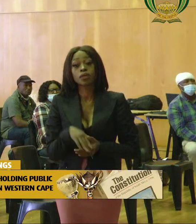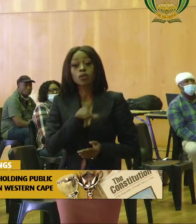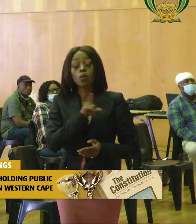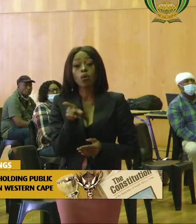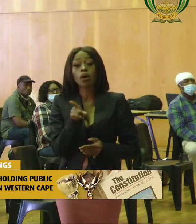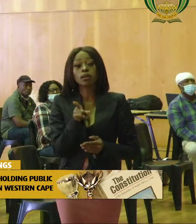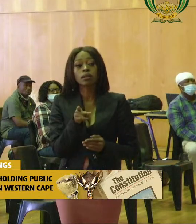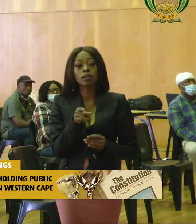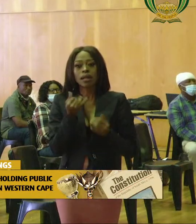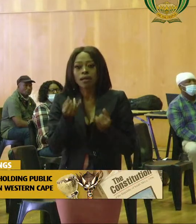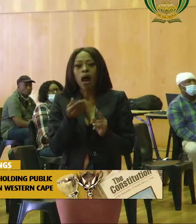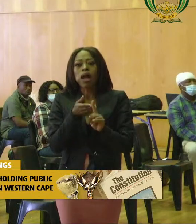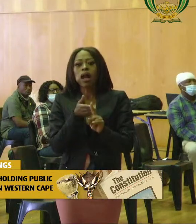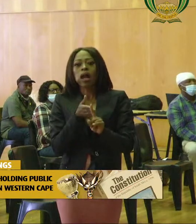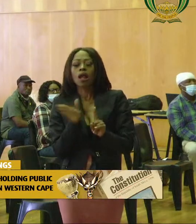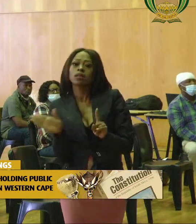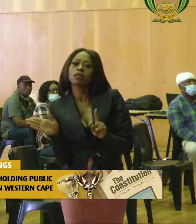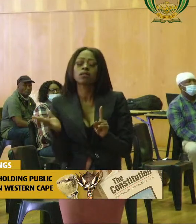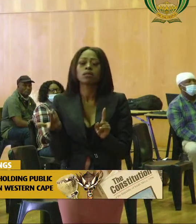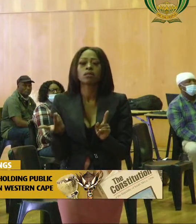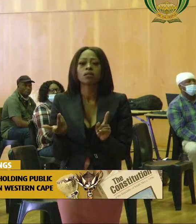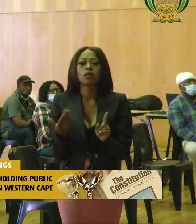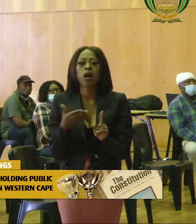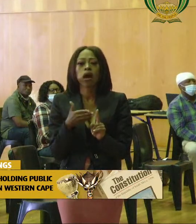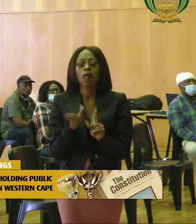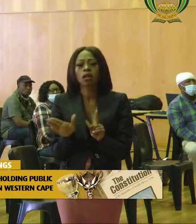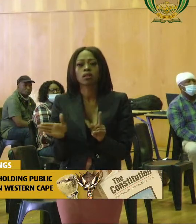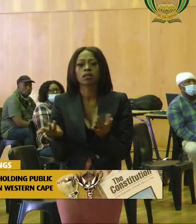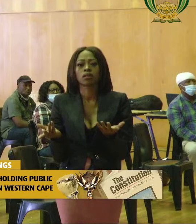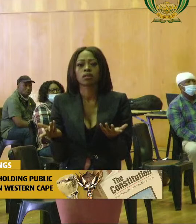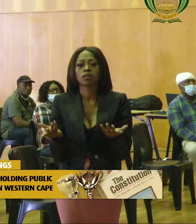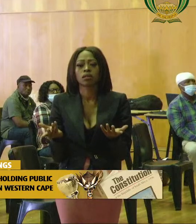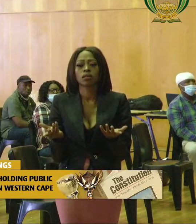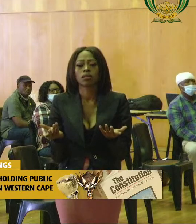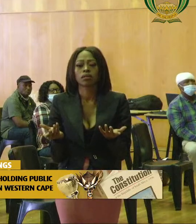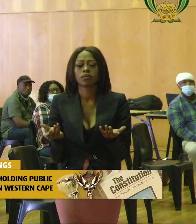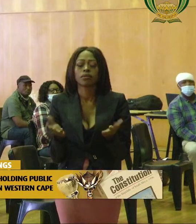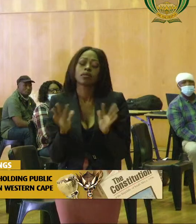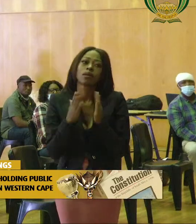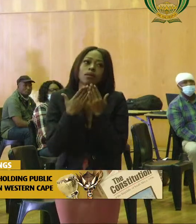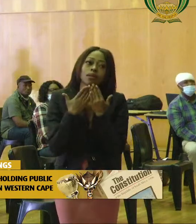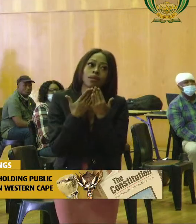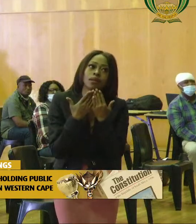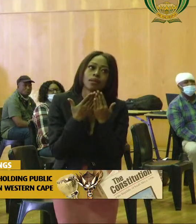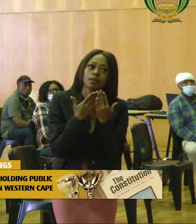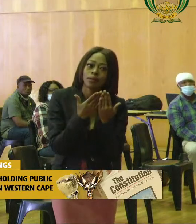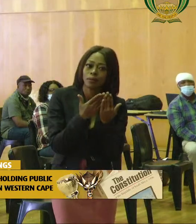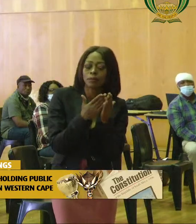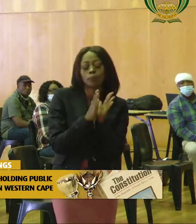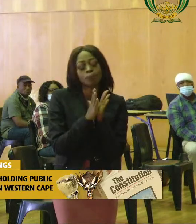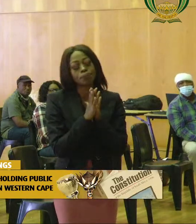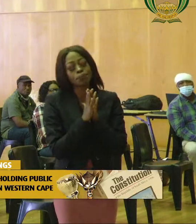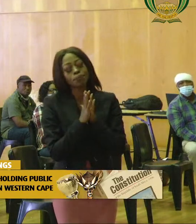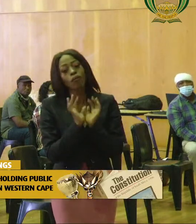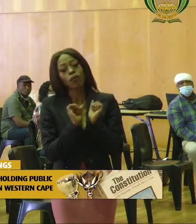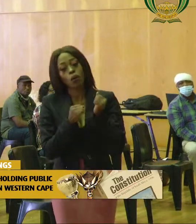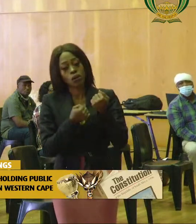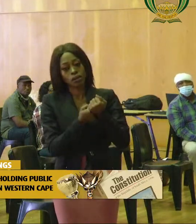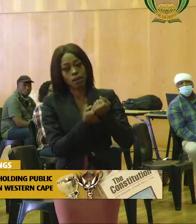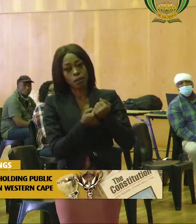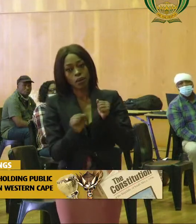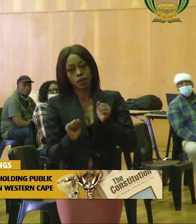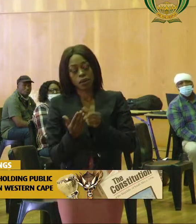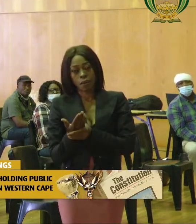moving outside the terrain on your platform. I thank you. We